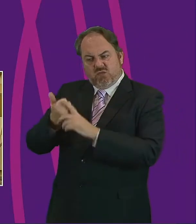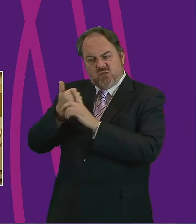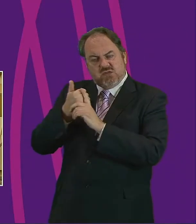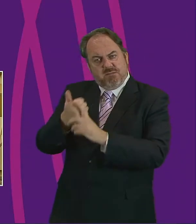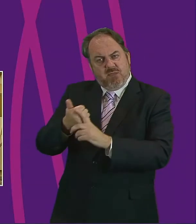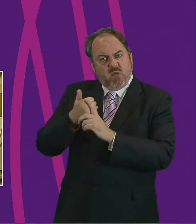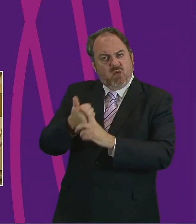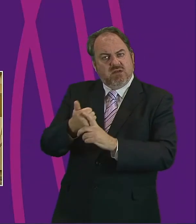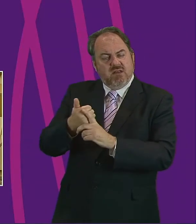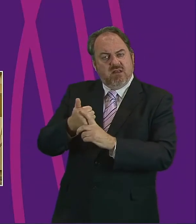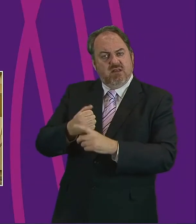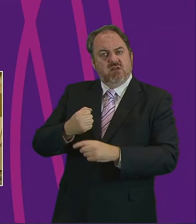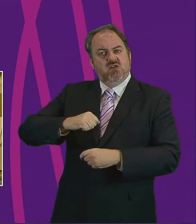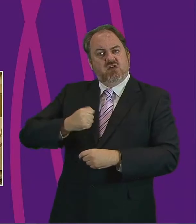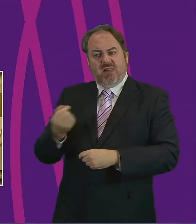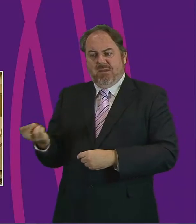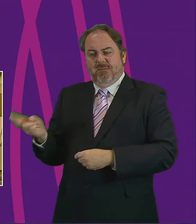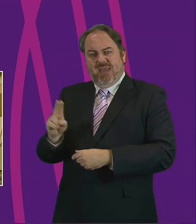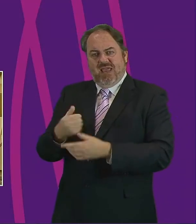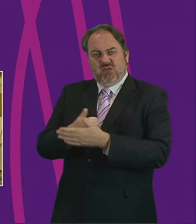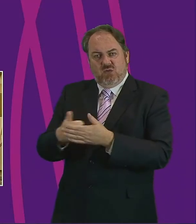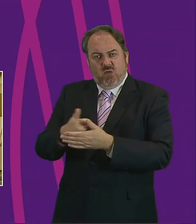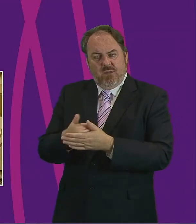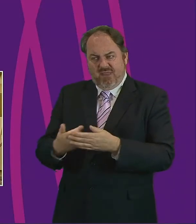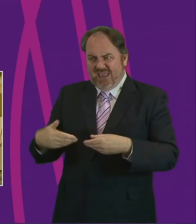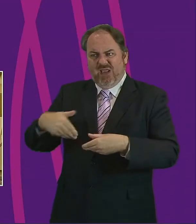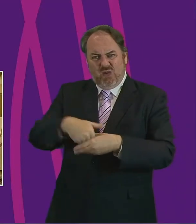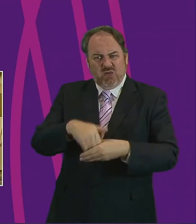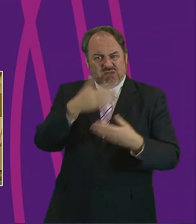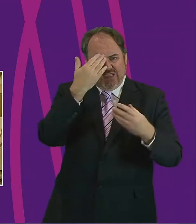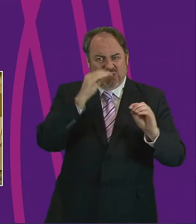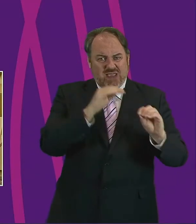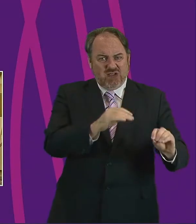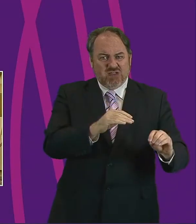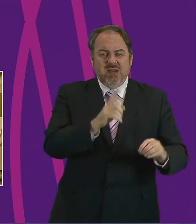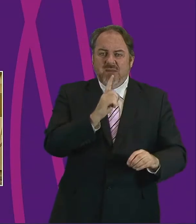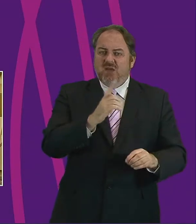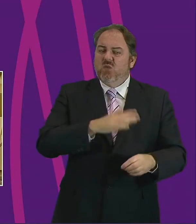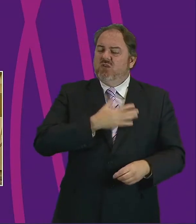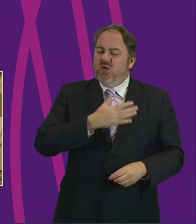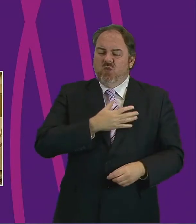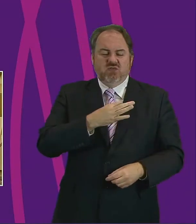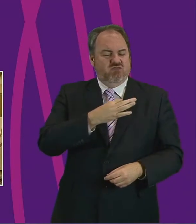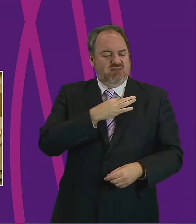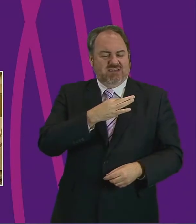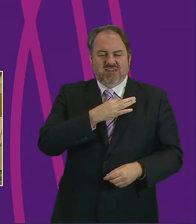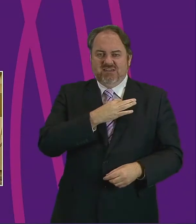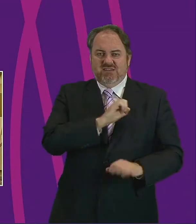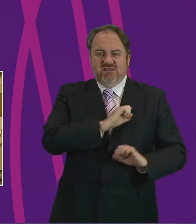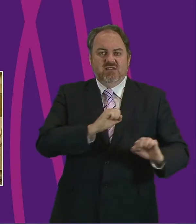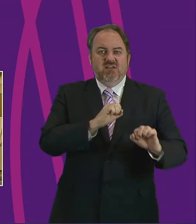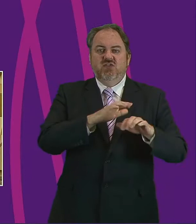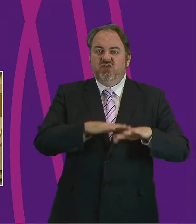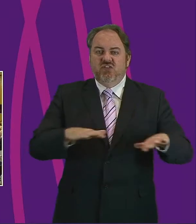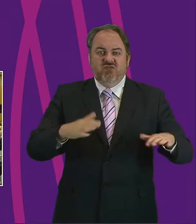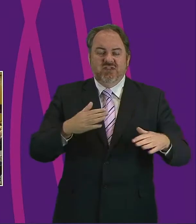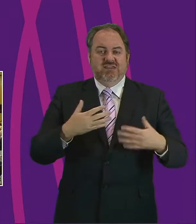in a way that is sensible and doesn't put the health of children or others at risk. And that's what we will continue to